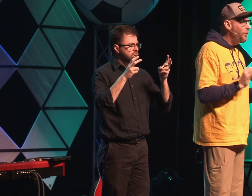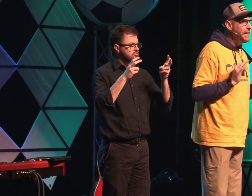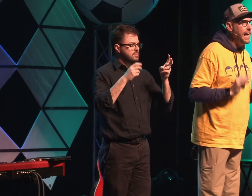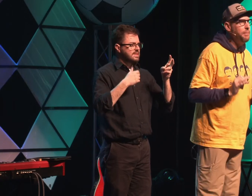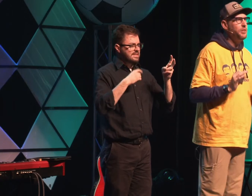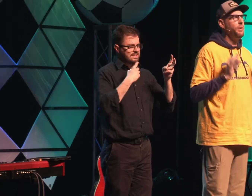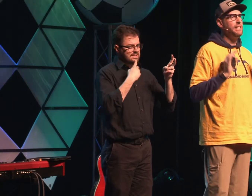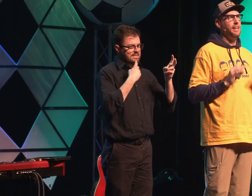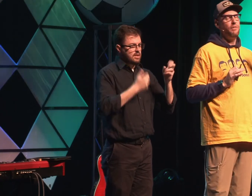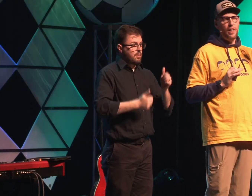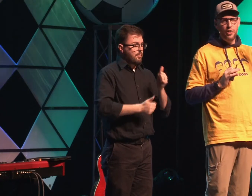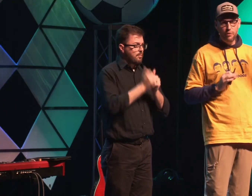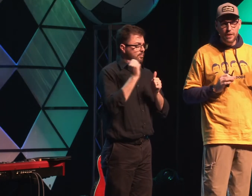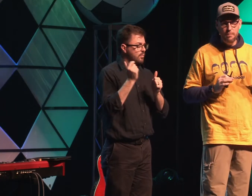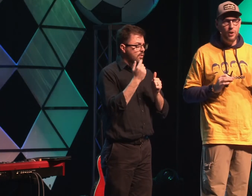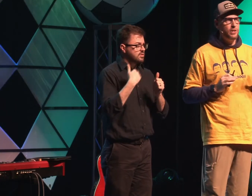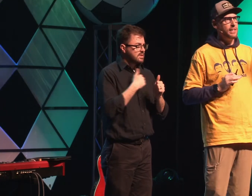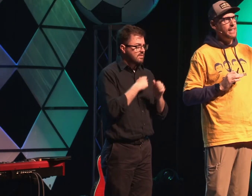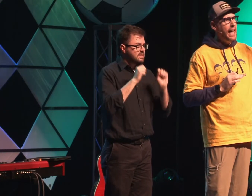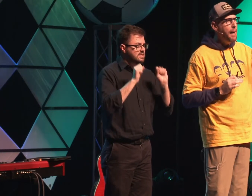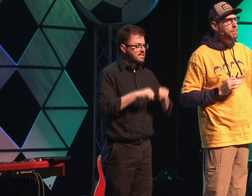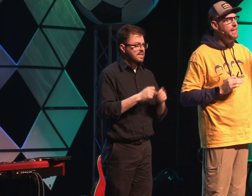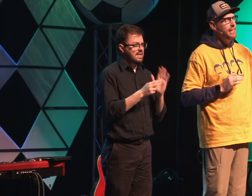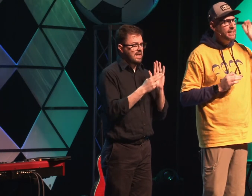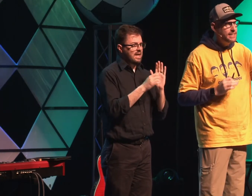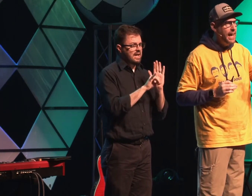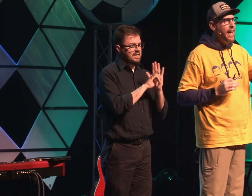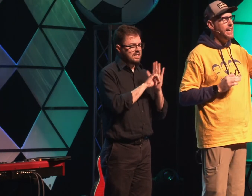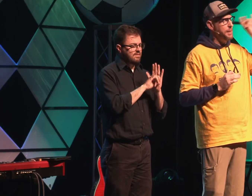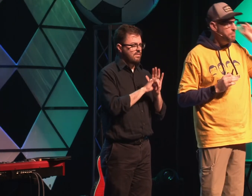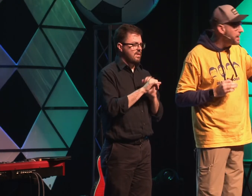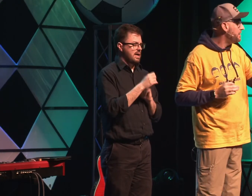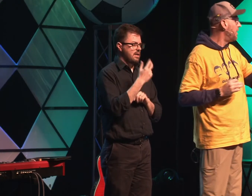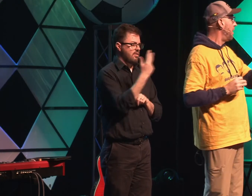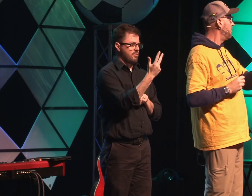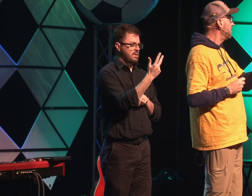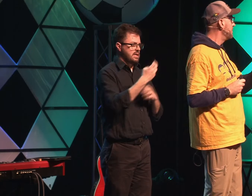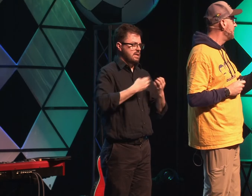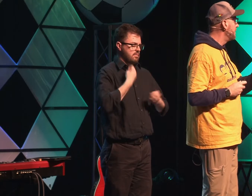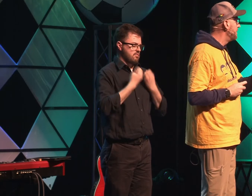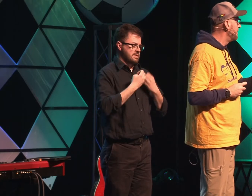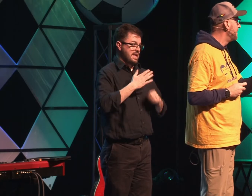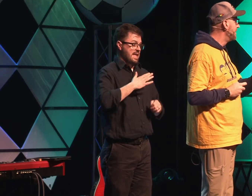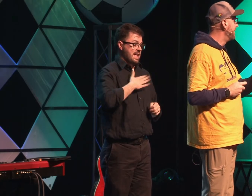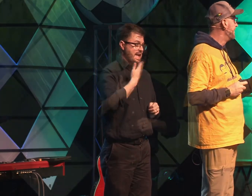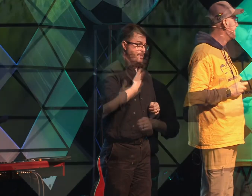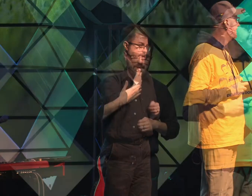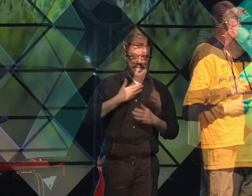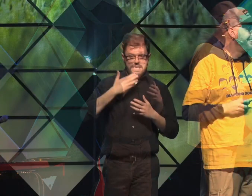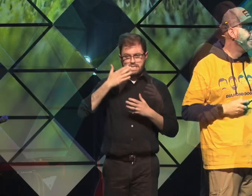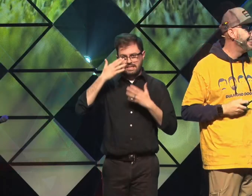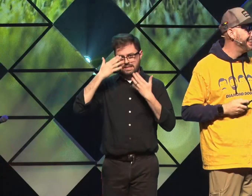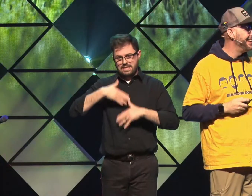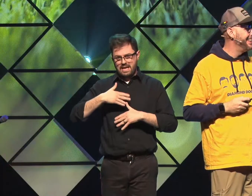are only able to identify 3 emotions: happy, sad, and pissed off.